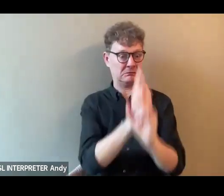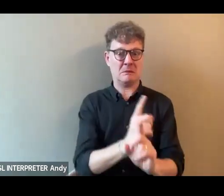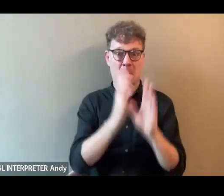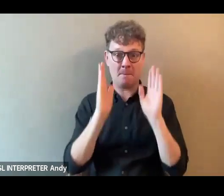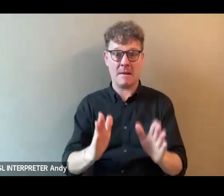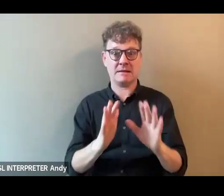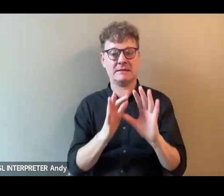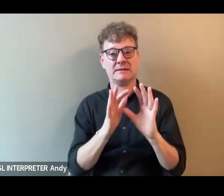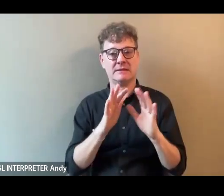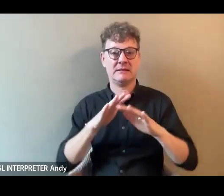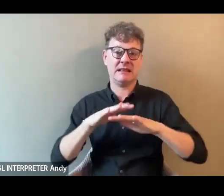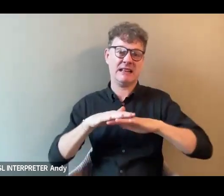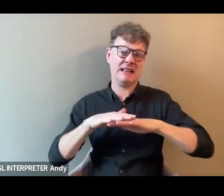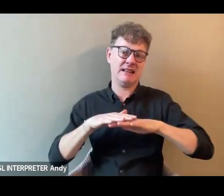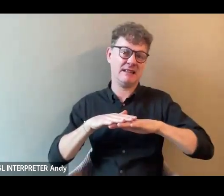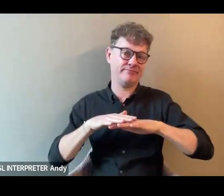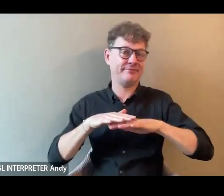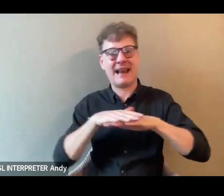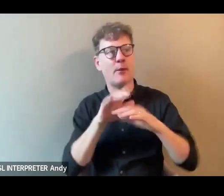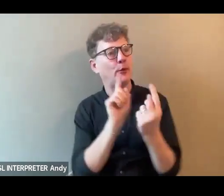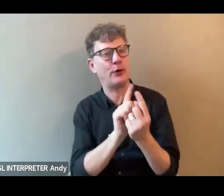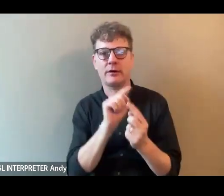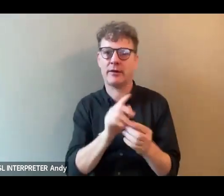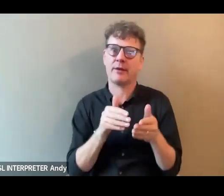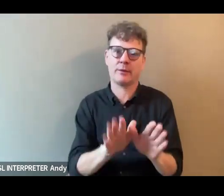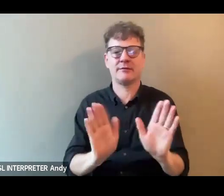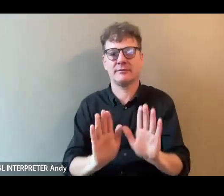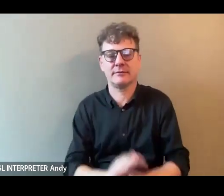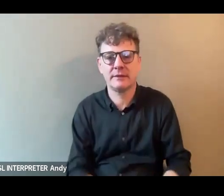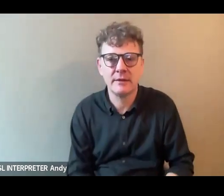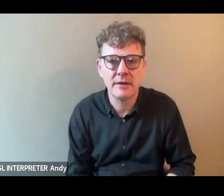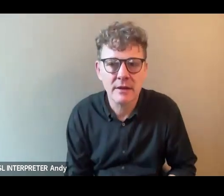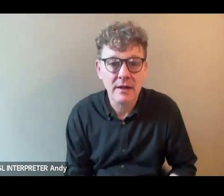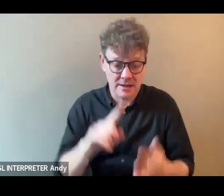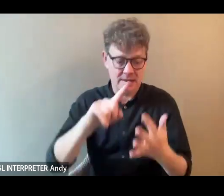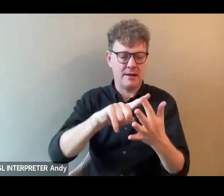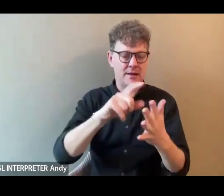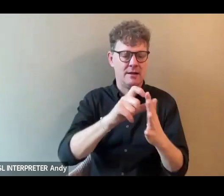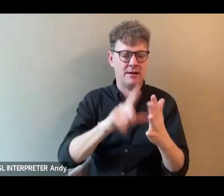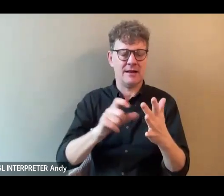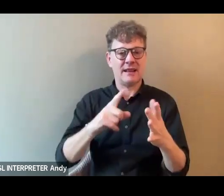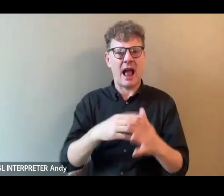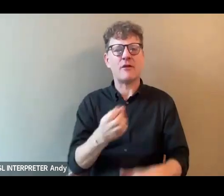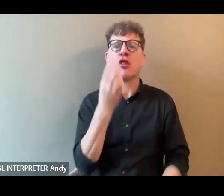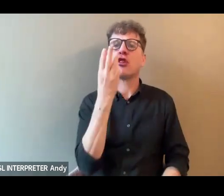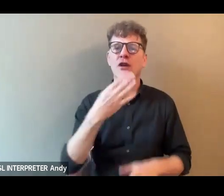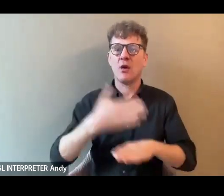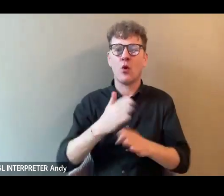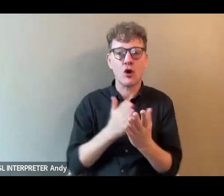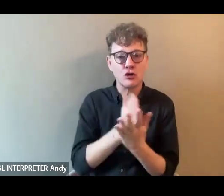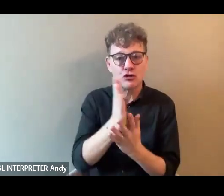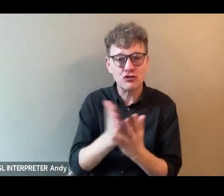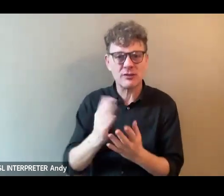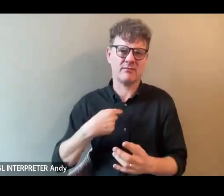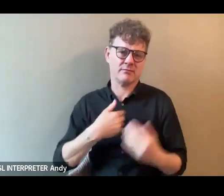I know networking can be a fairly painful experience. So EDICa is structured over 3 work streams. I lead Workstream